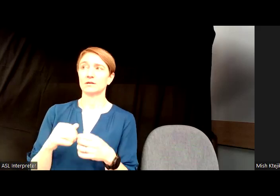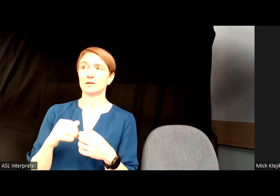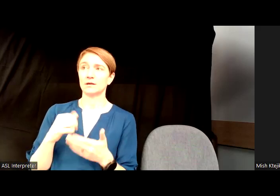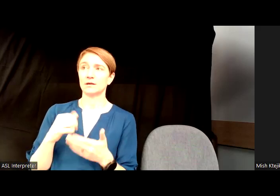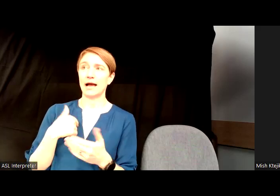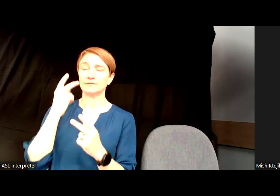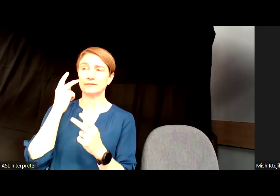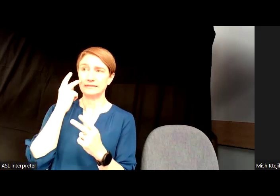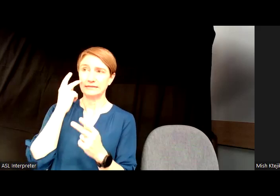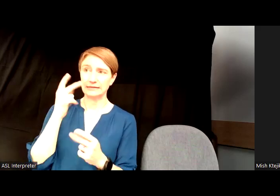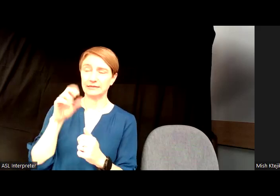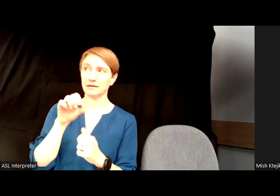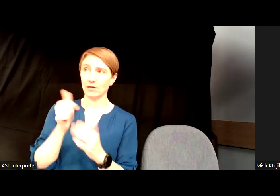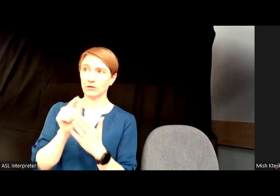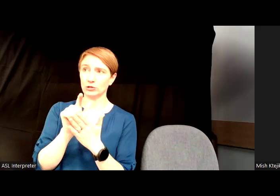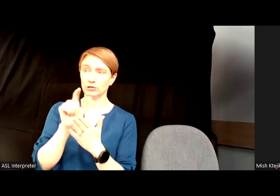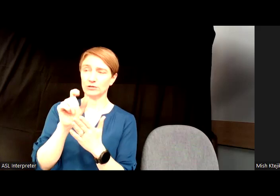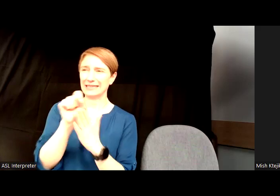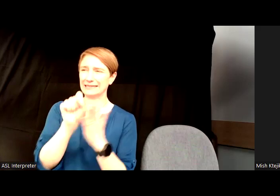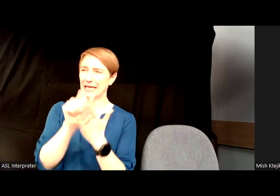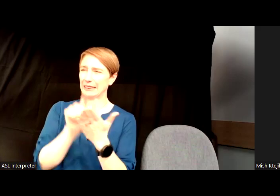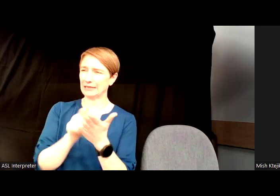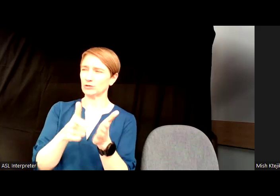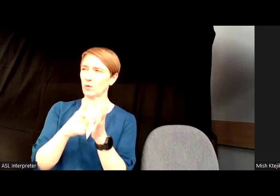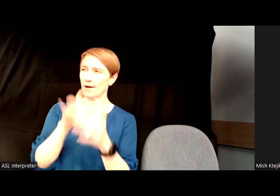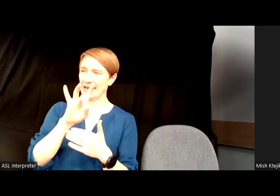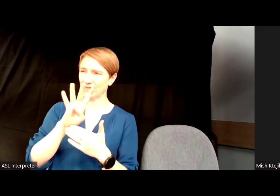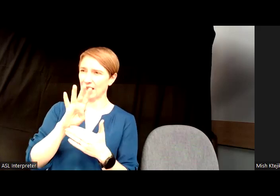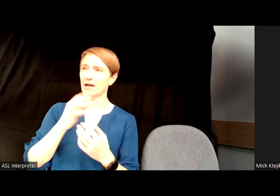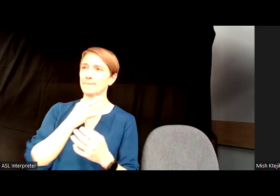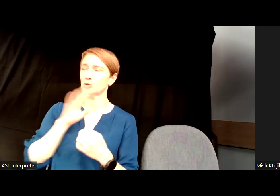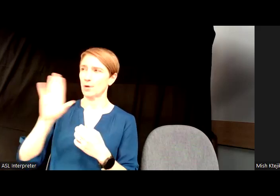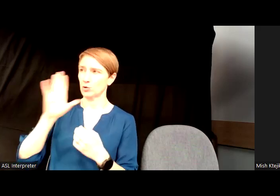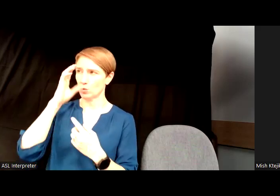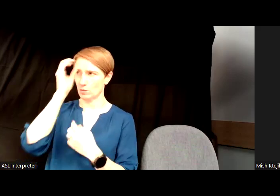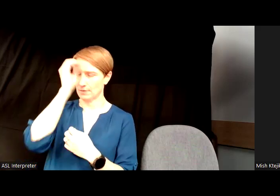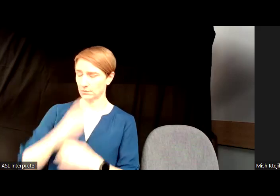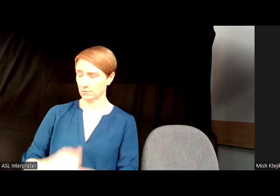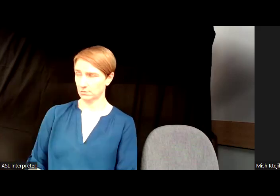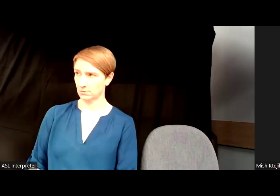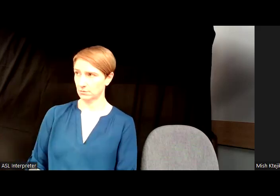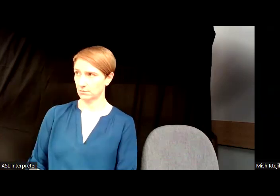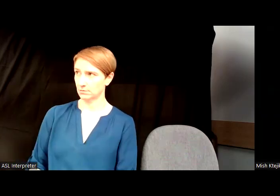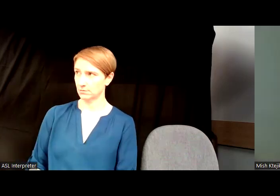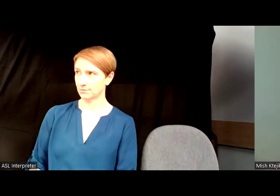seen other state licenses require 80, so I'm curious about your thoughts about that.